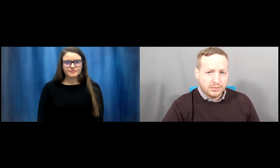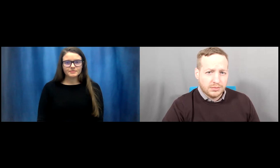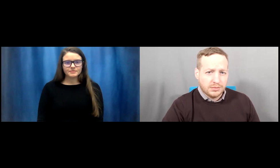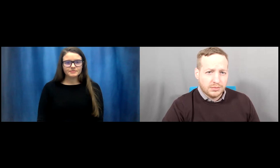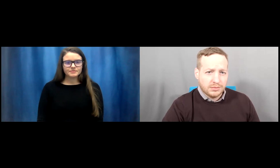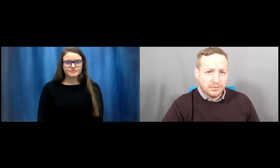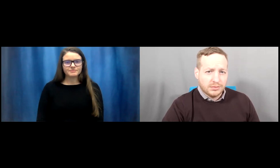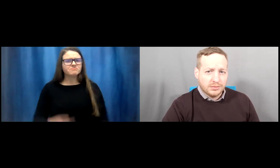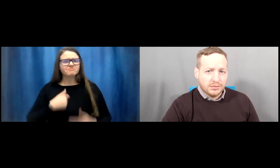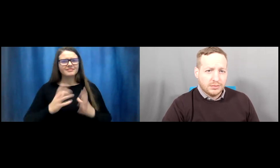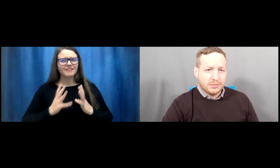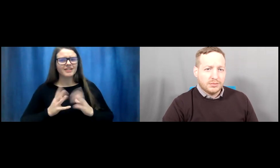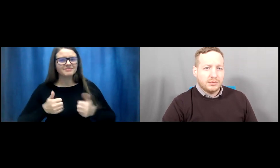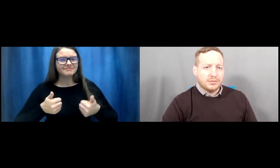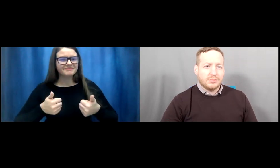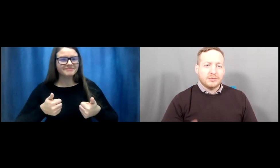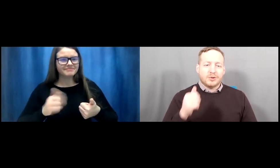Okay. I'm fine. Yeah, she's fine.